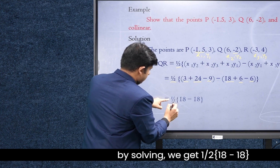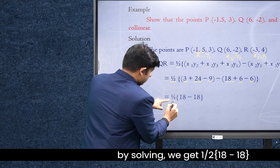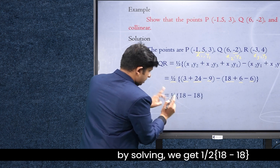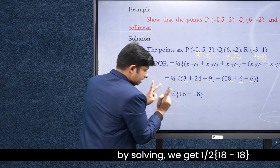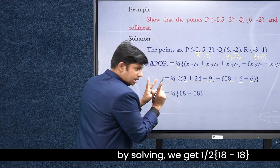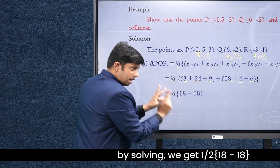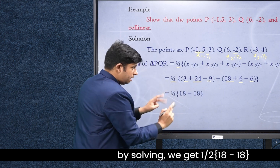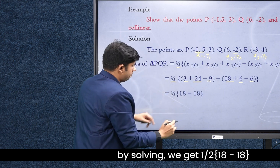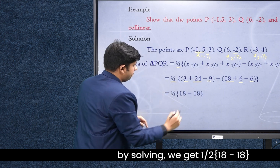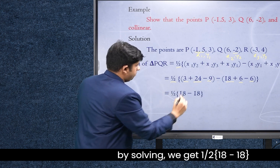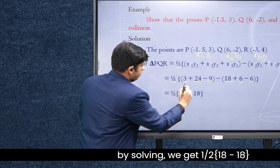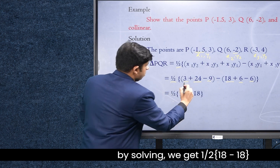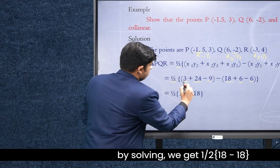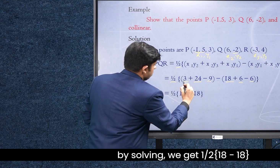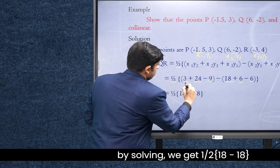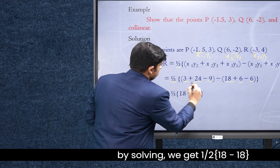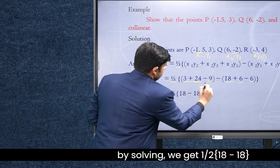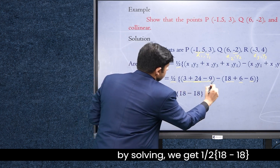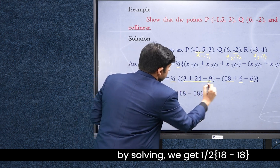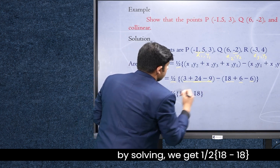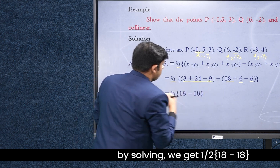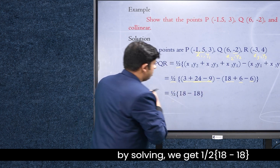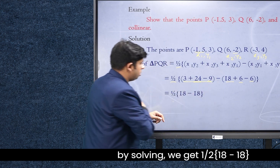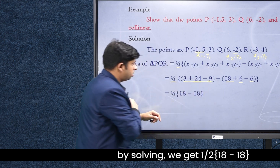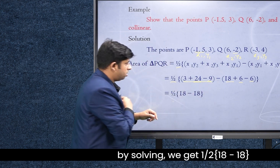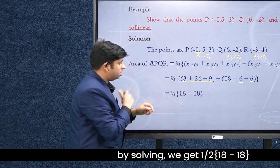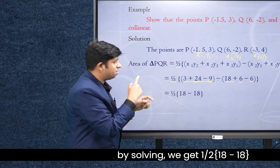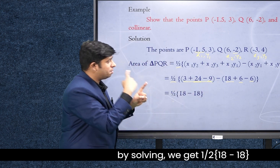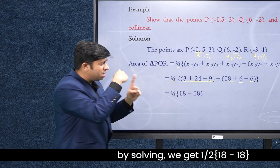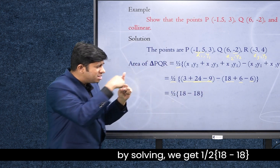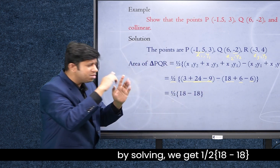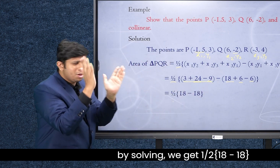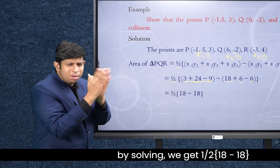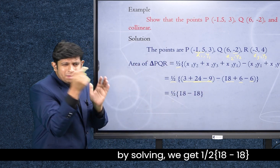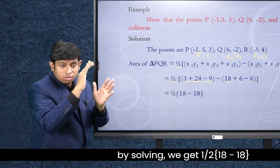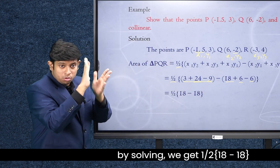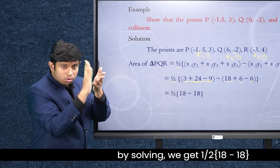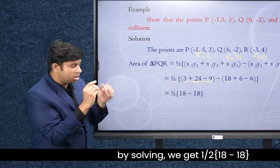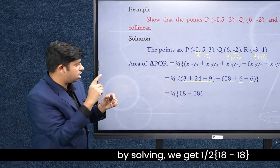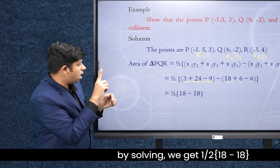By solving, we get half into 18 minus 18.